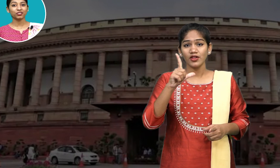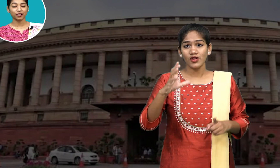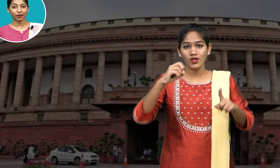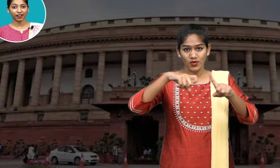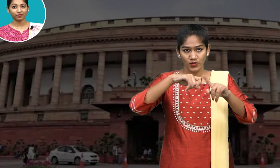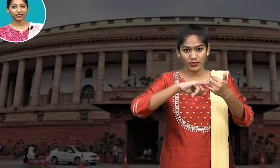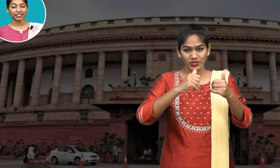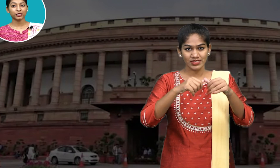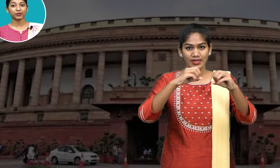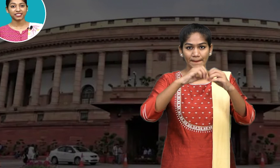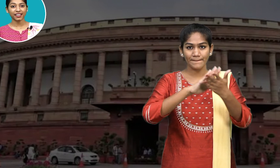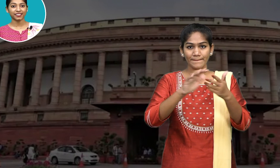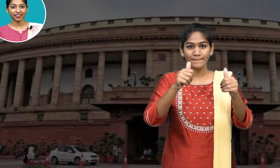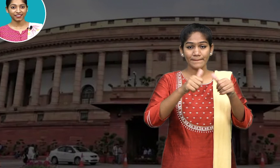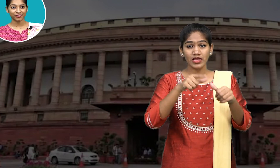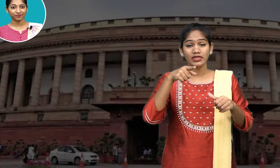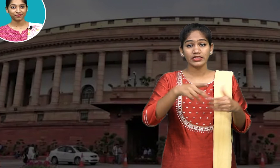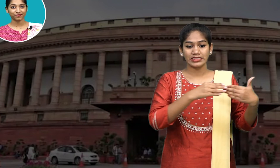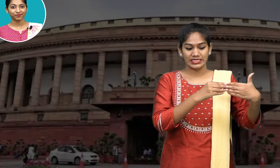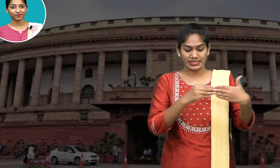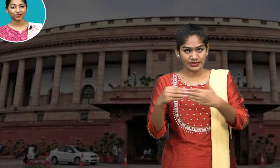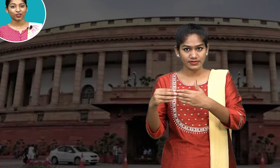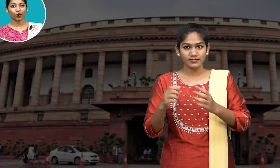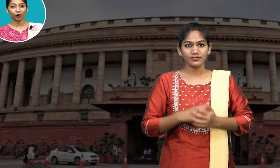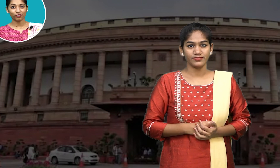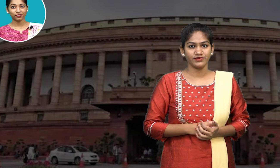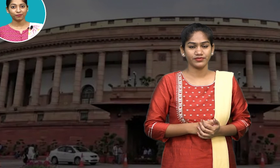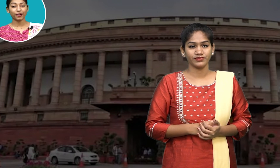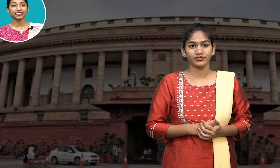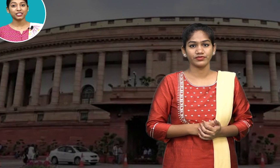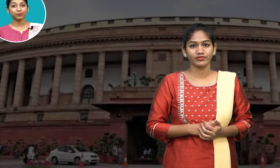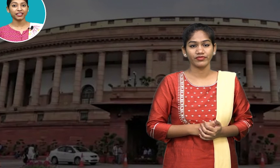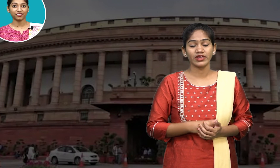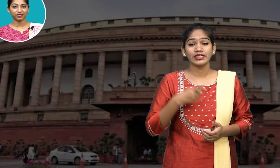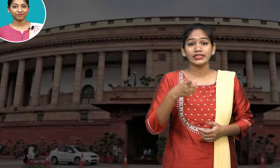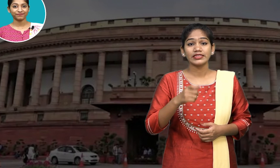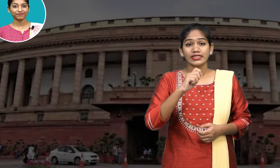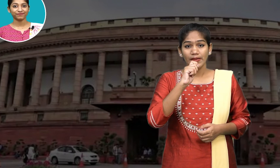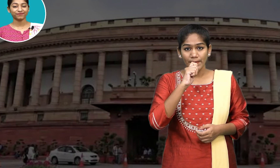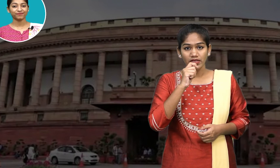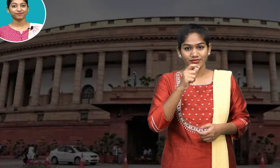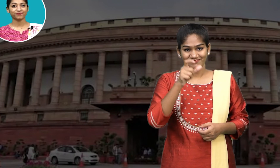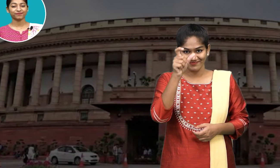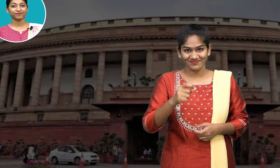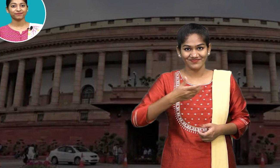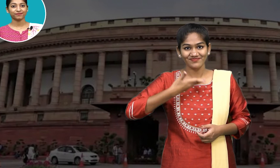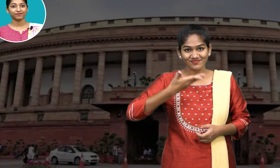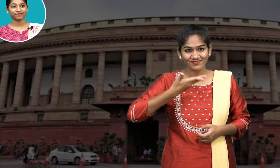The Lok Sabha is presided over by the Speaker.